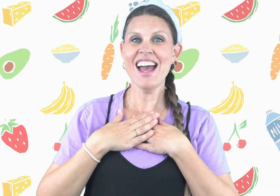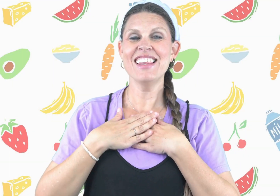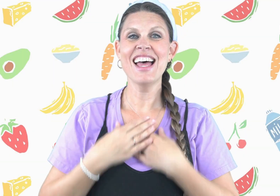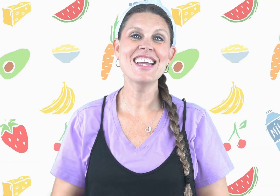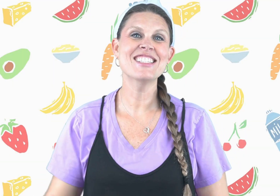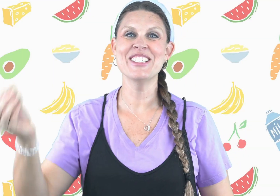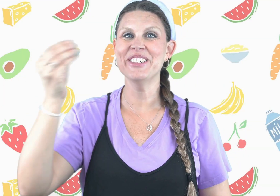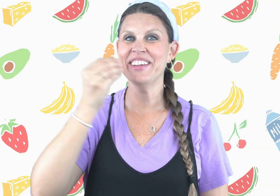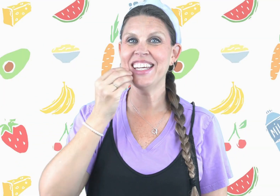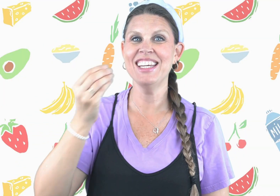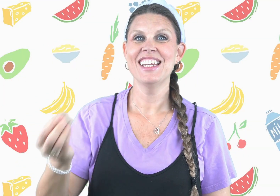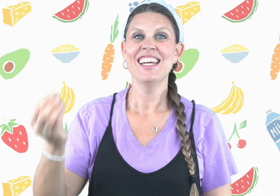I like to eat